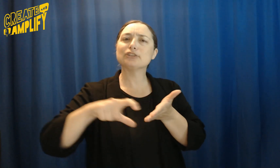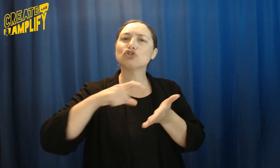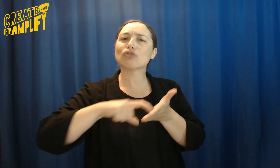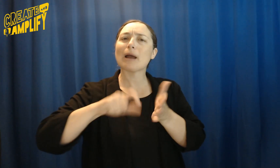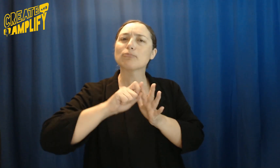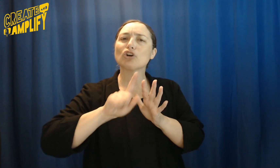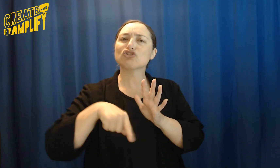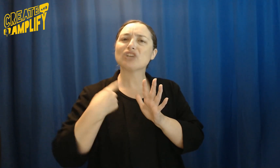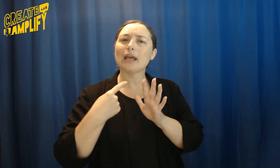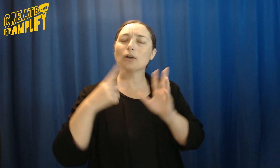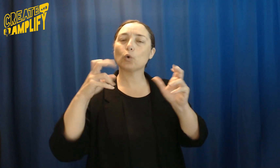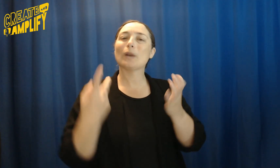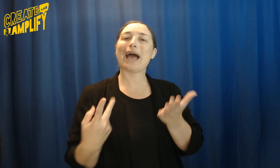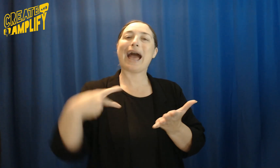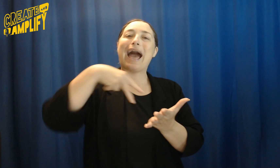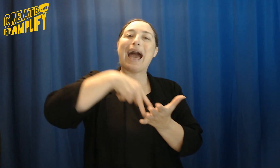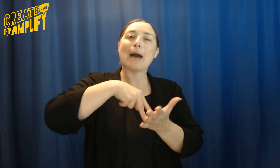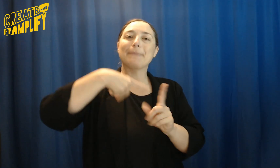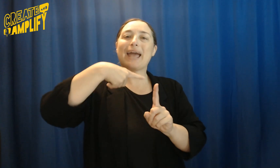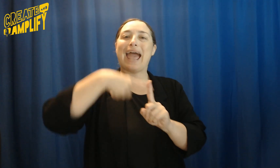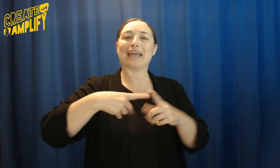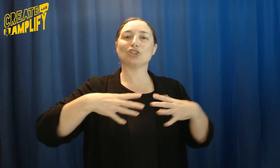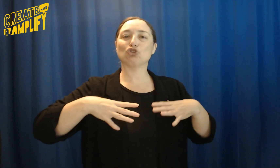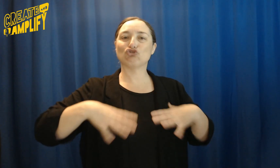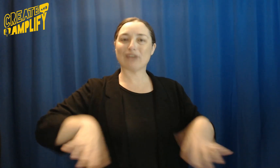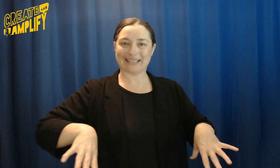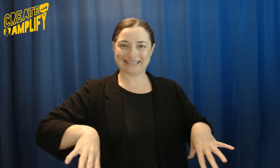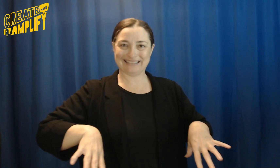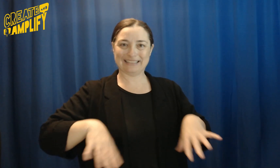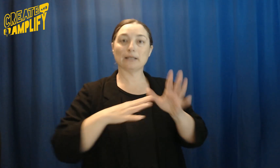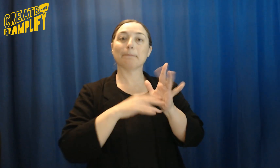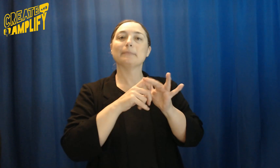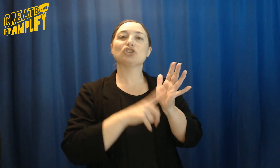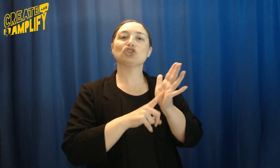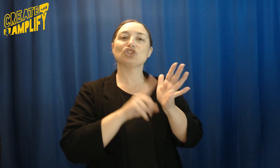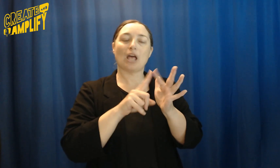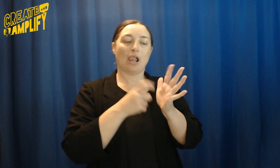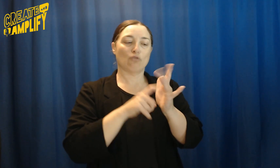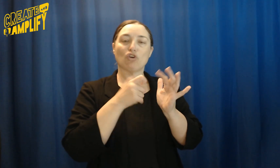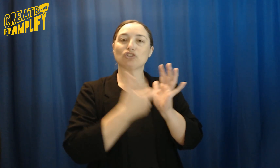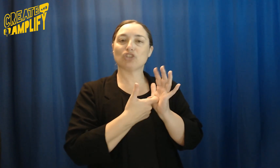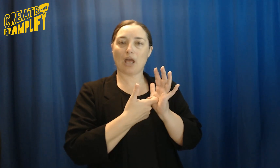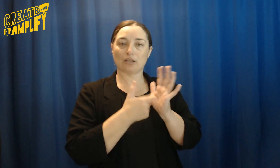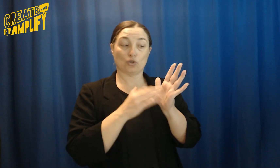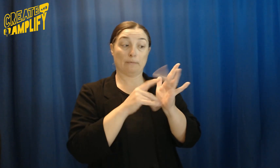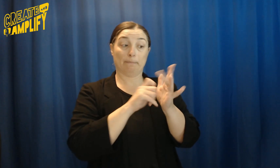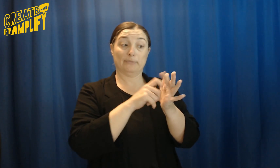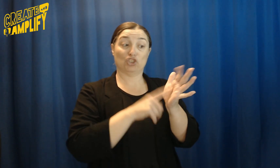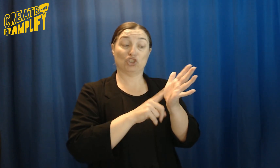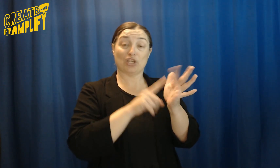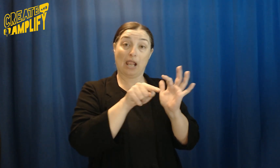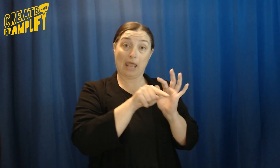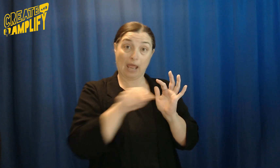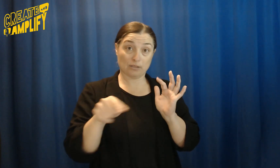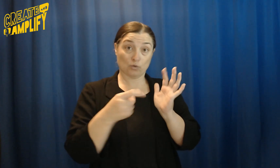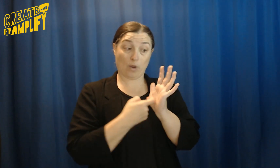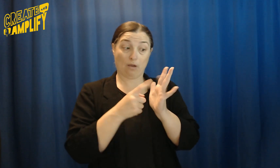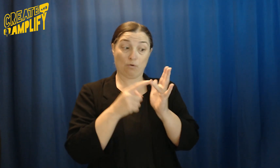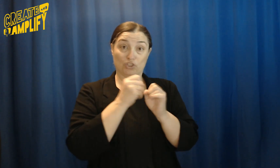Up and Dressed. So Michelle Roger, Michelle _ ROGER. I went and